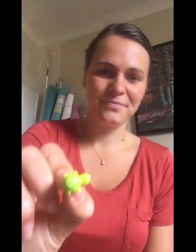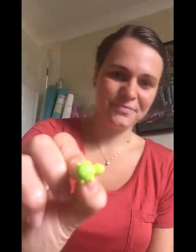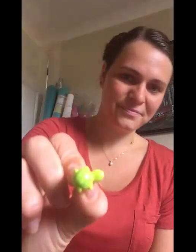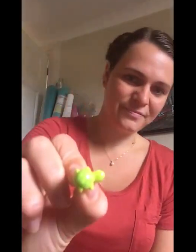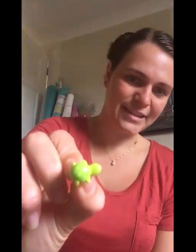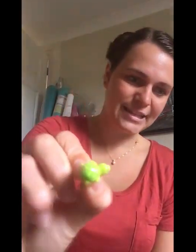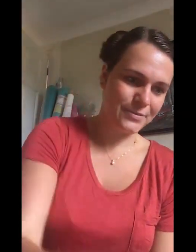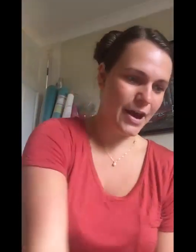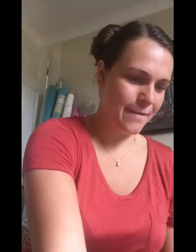For this little guy.